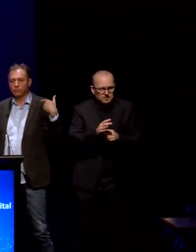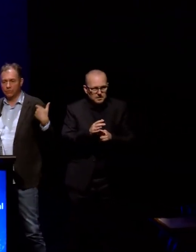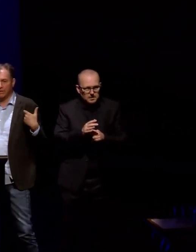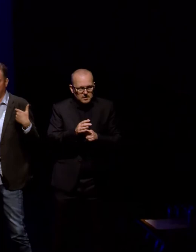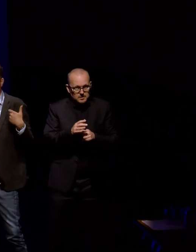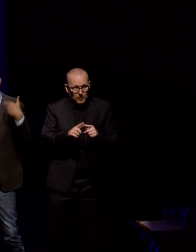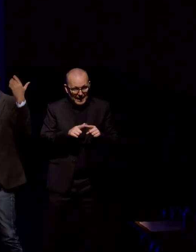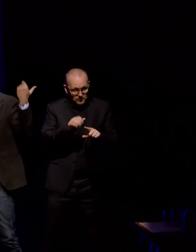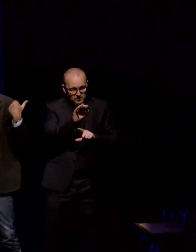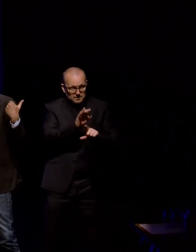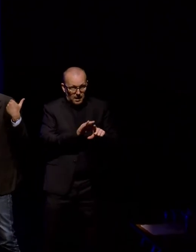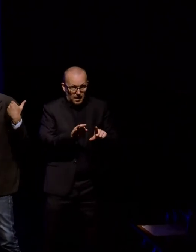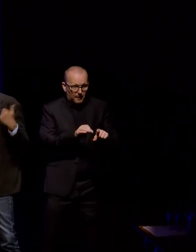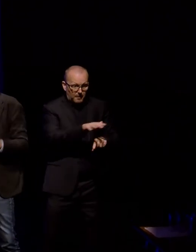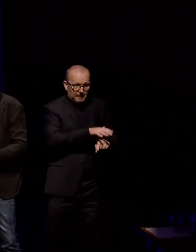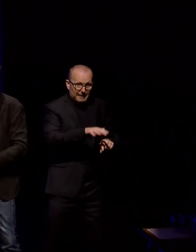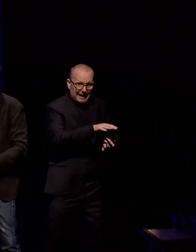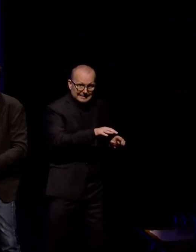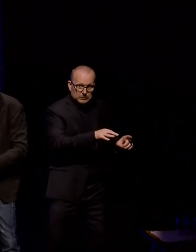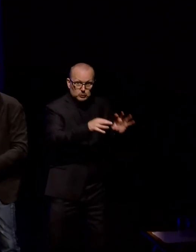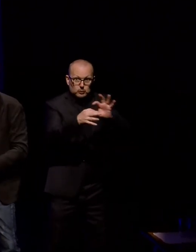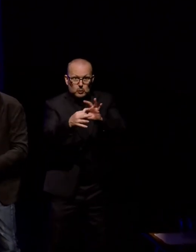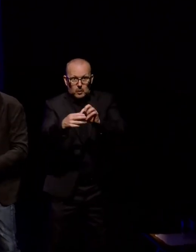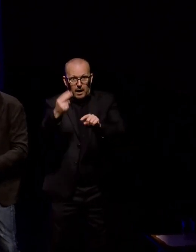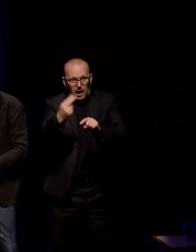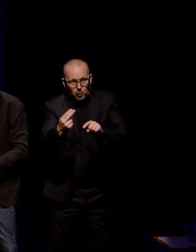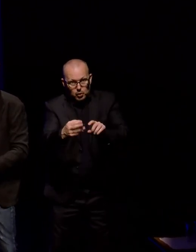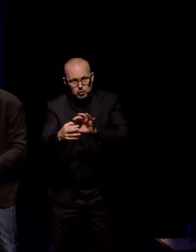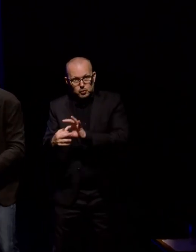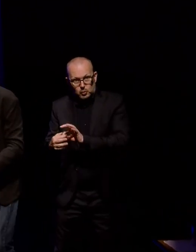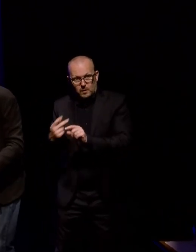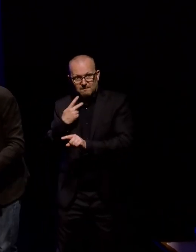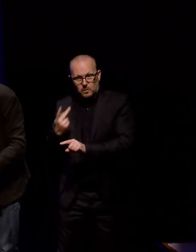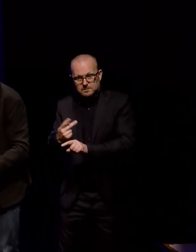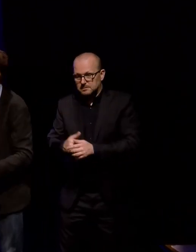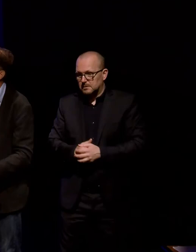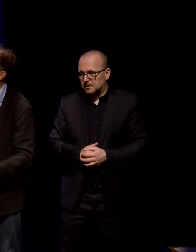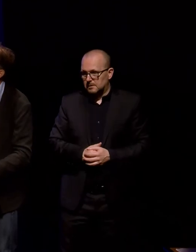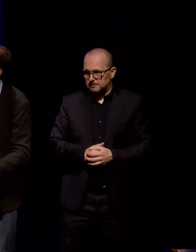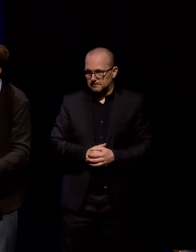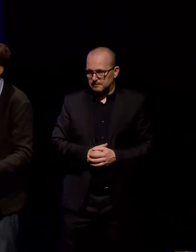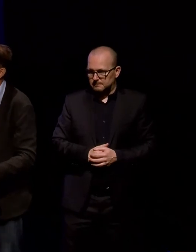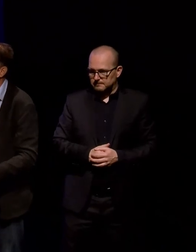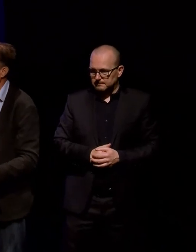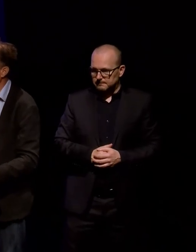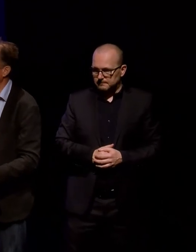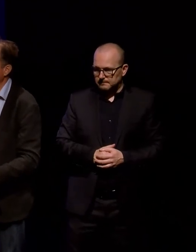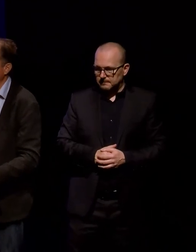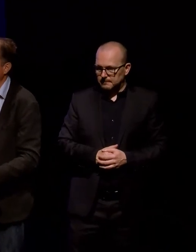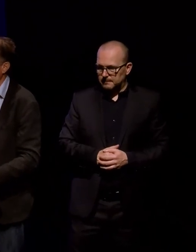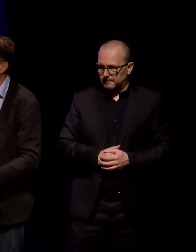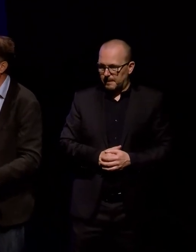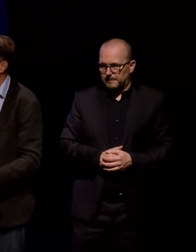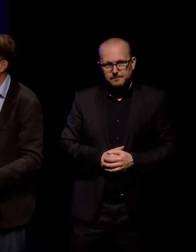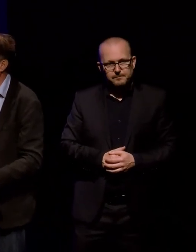places to the artwork to the voice. Which was something that was reflected in the curation of the exhibition itself. So rather than